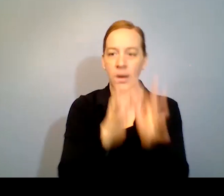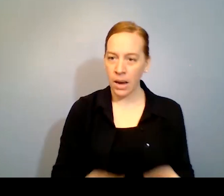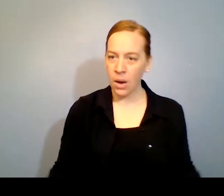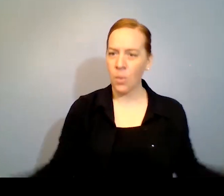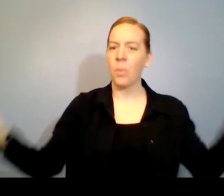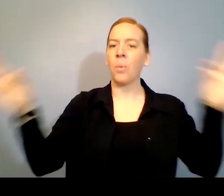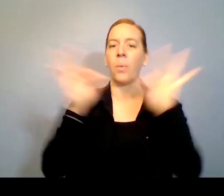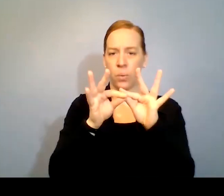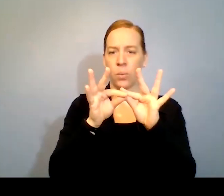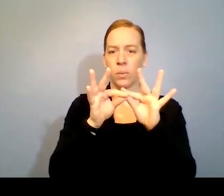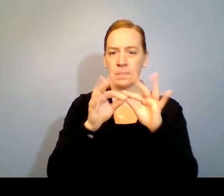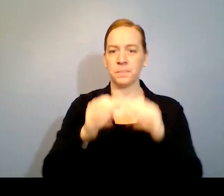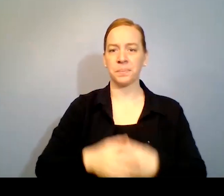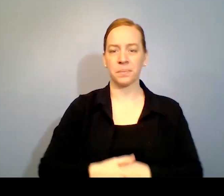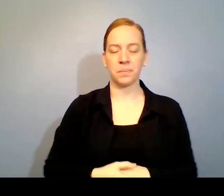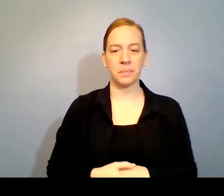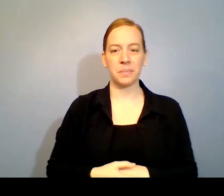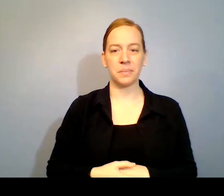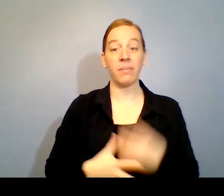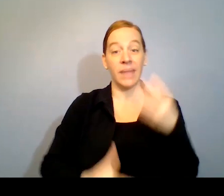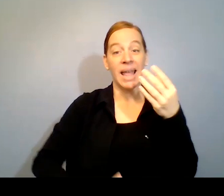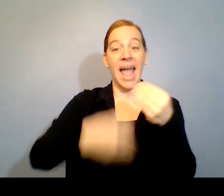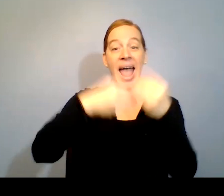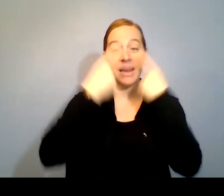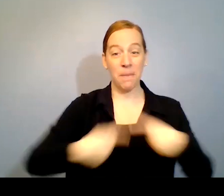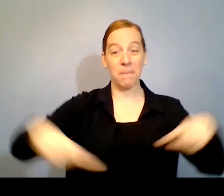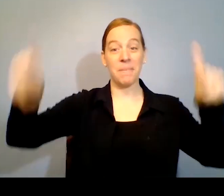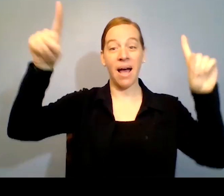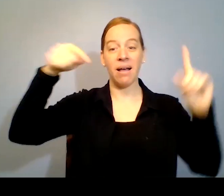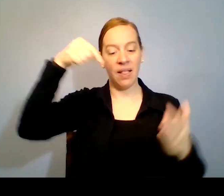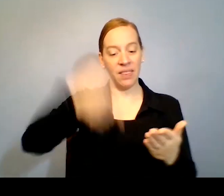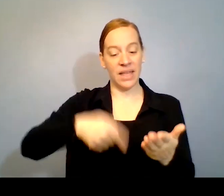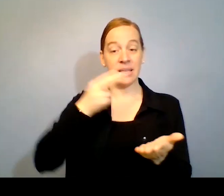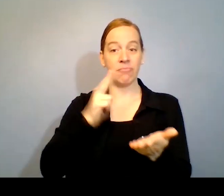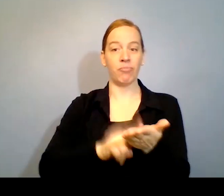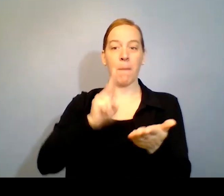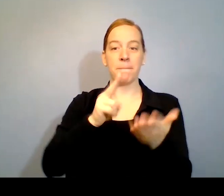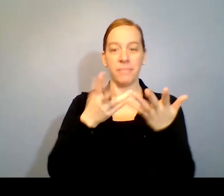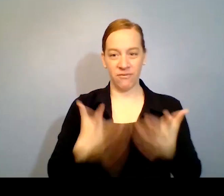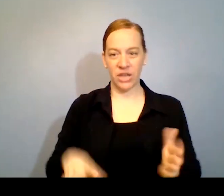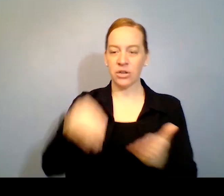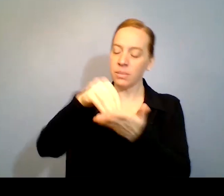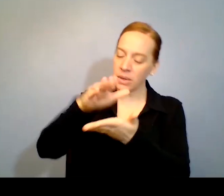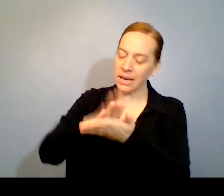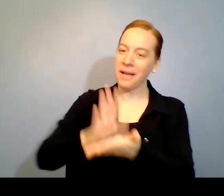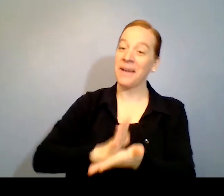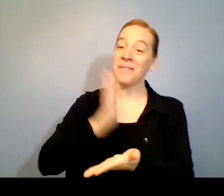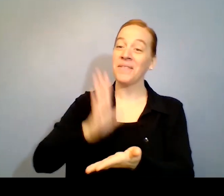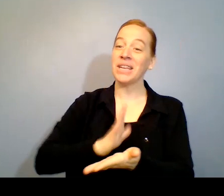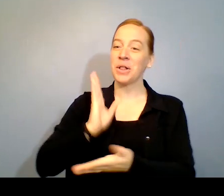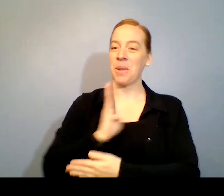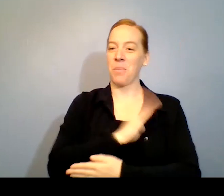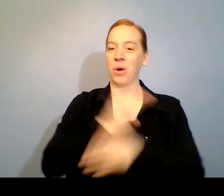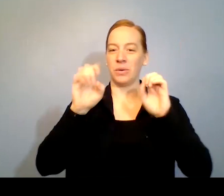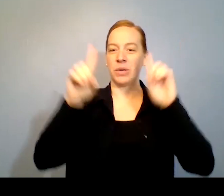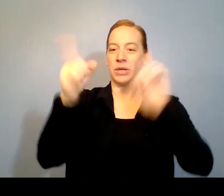as integral members of Team FCPS. Be it further proclaimed that this proclamation be spread on the official minutes